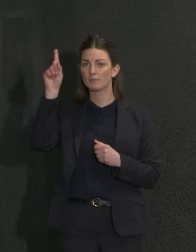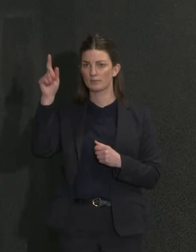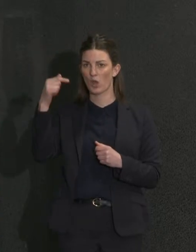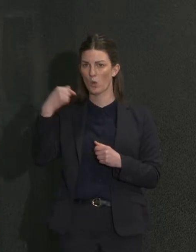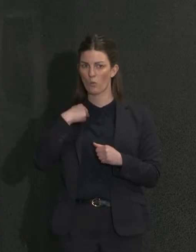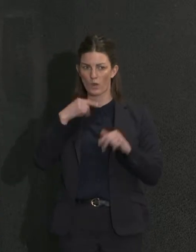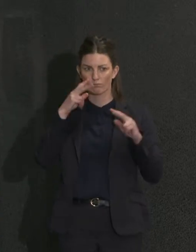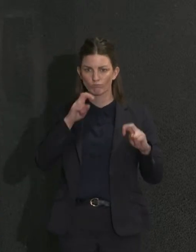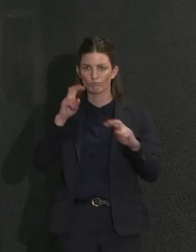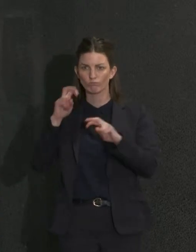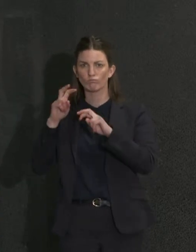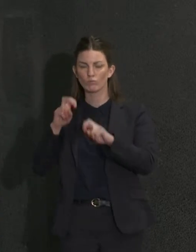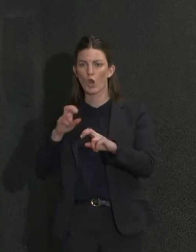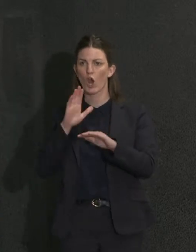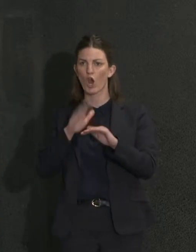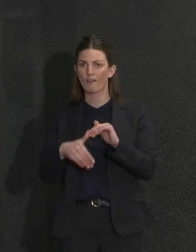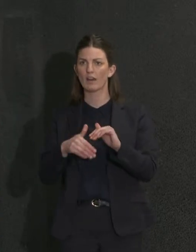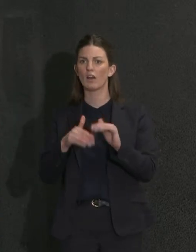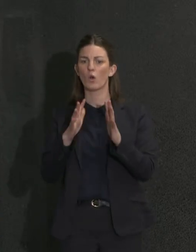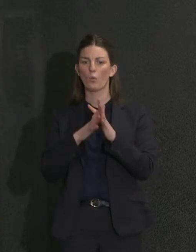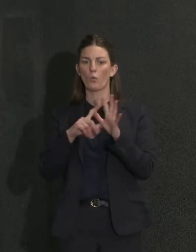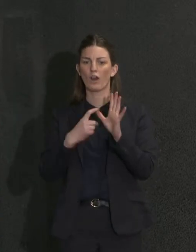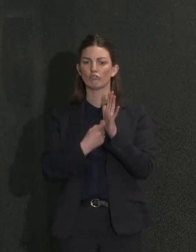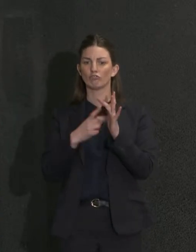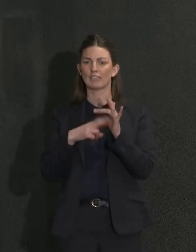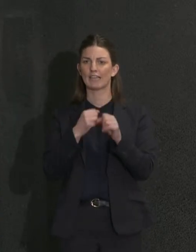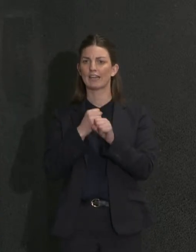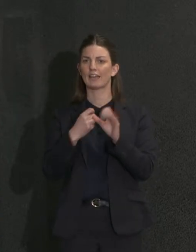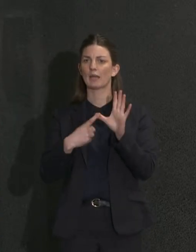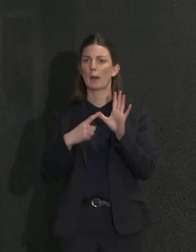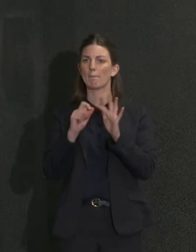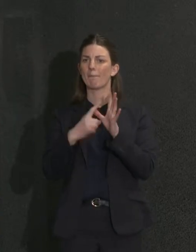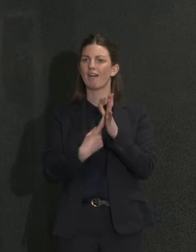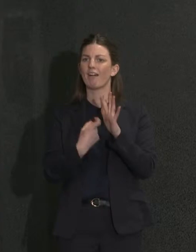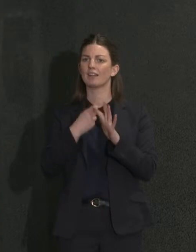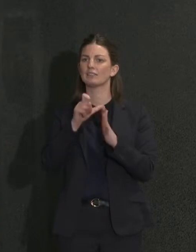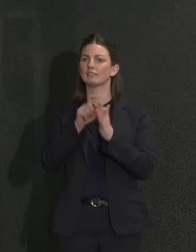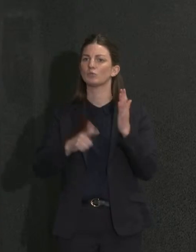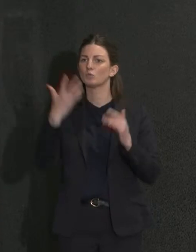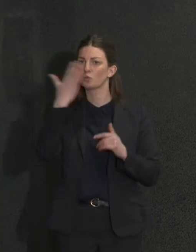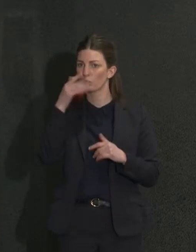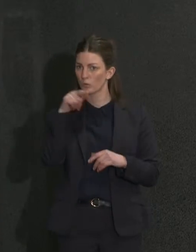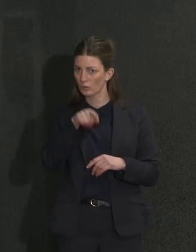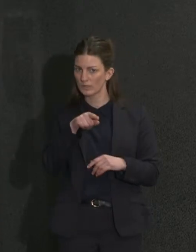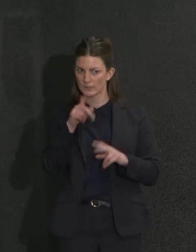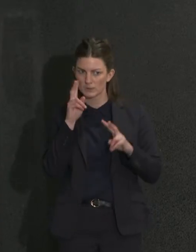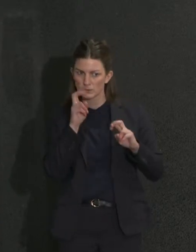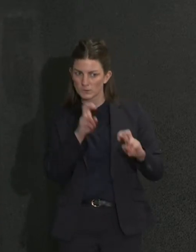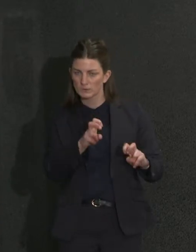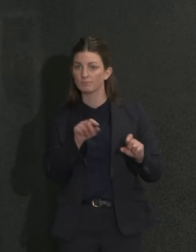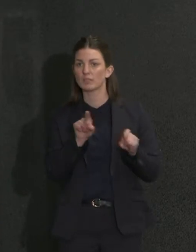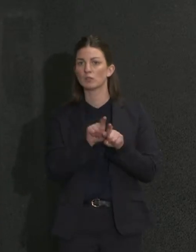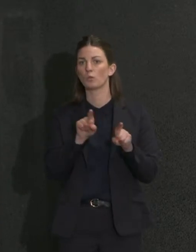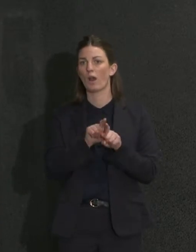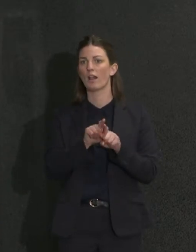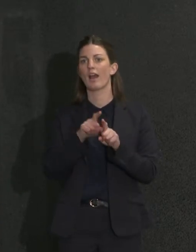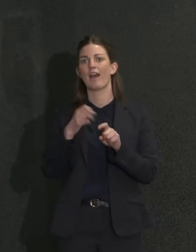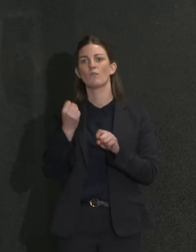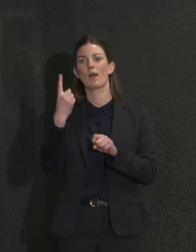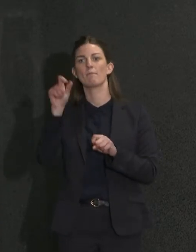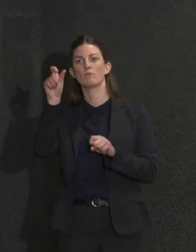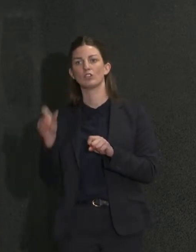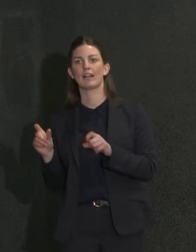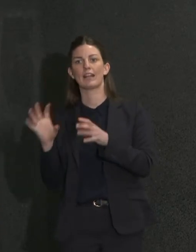continuing to follow up the exposures at Warringah Park Special School. We also have a positive case associated with the Islamic College